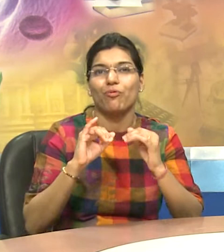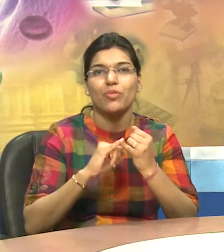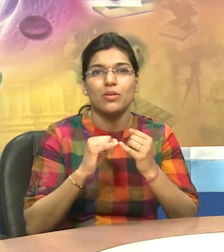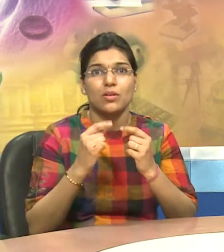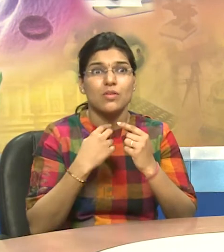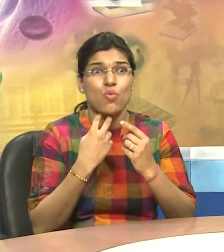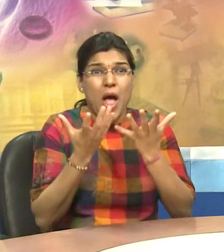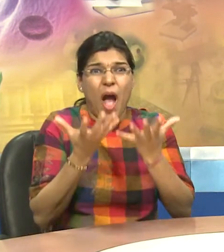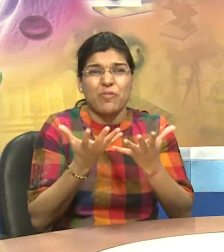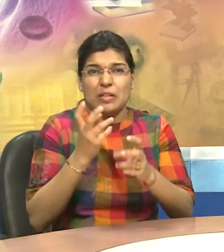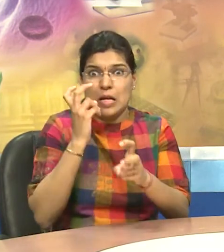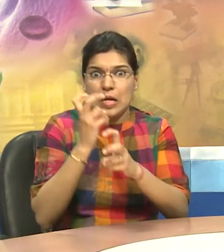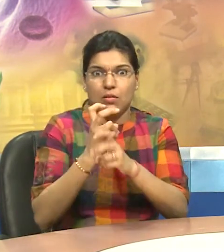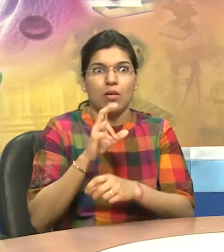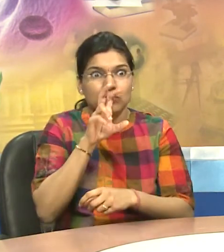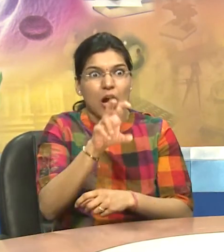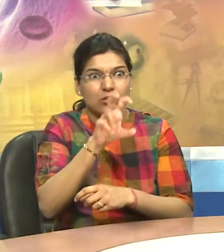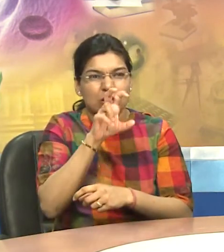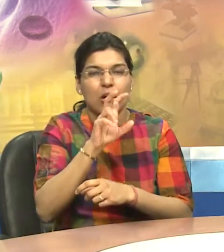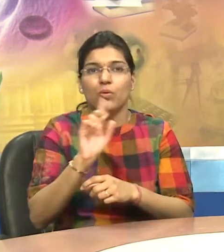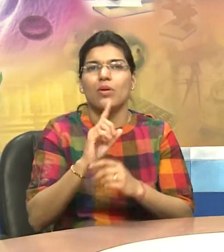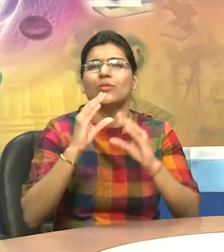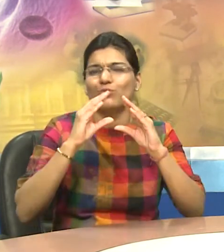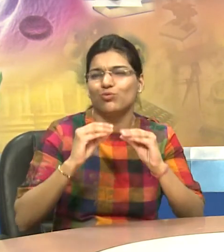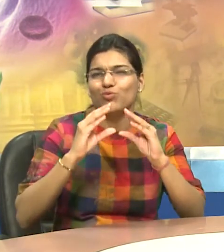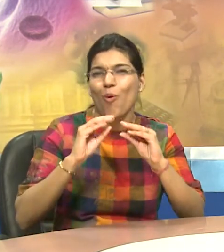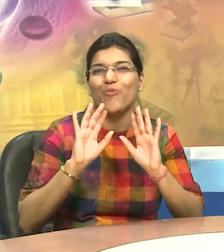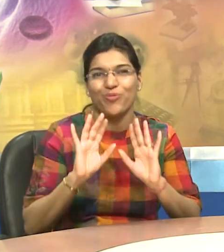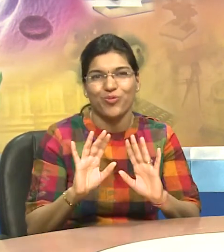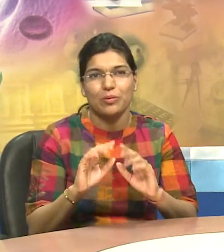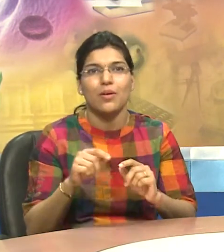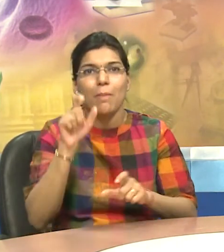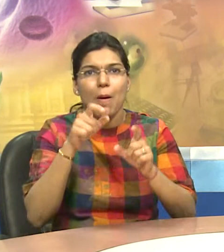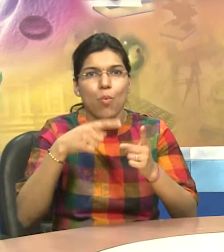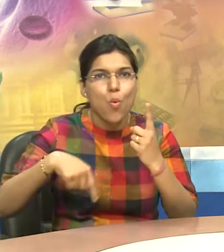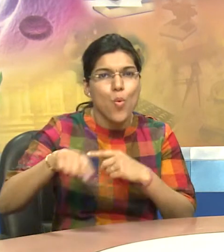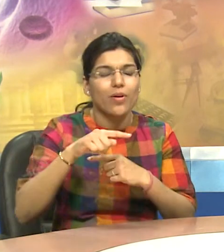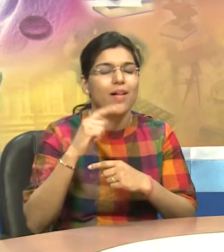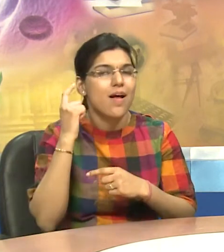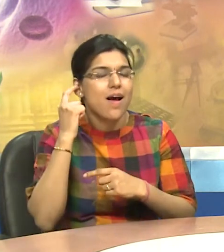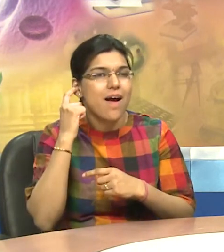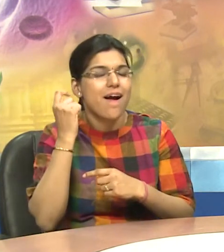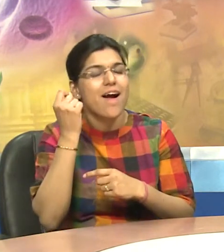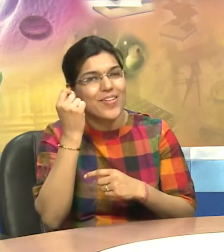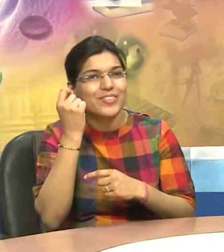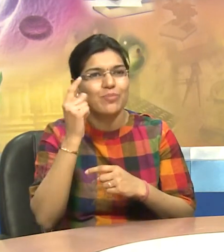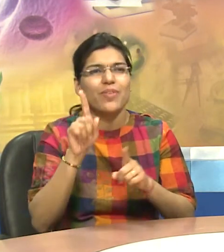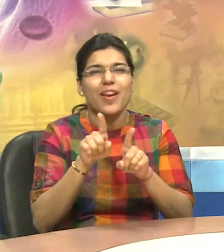people has very soft voice, not the harsh one, very soft voice. People